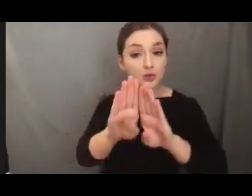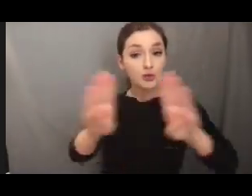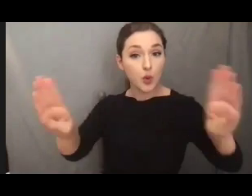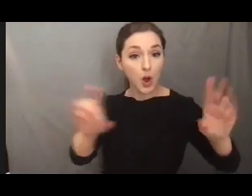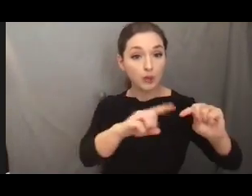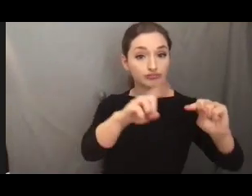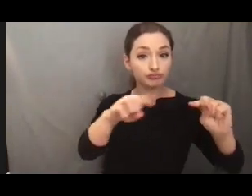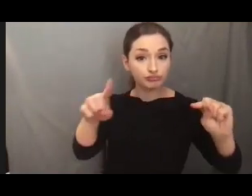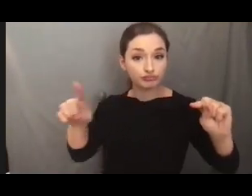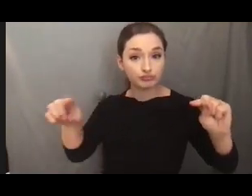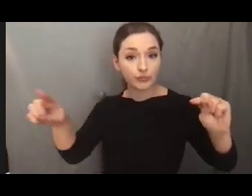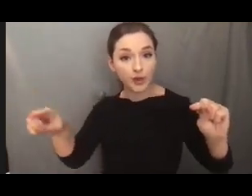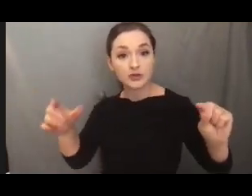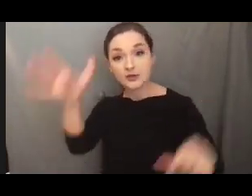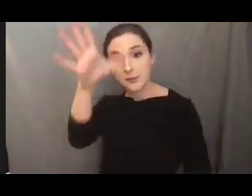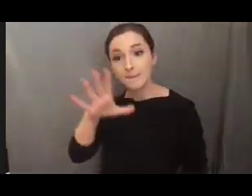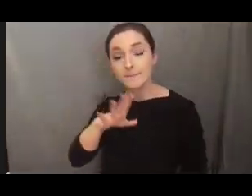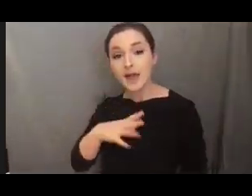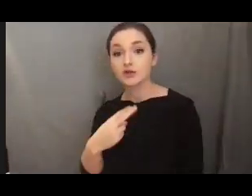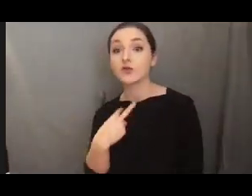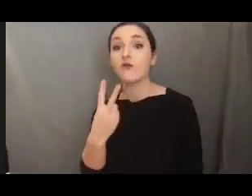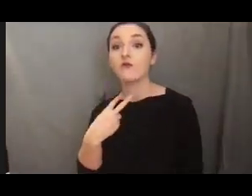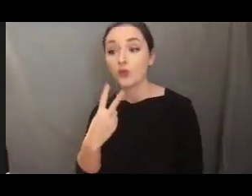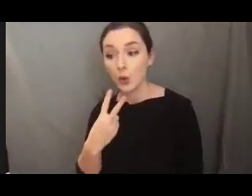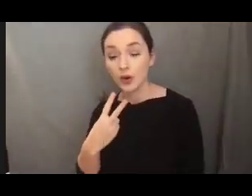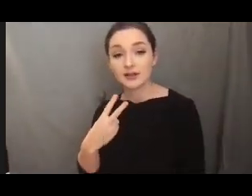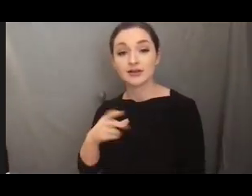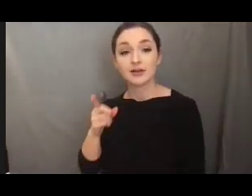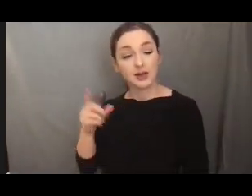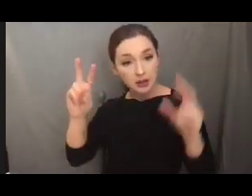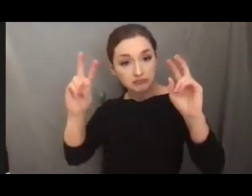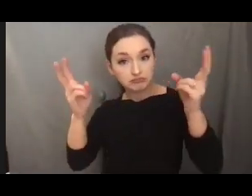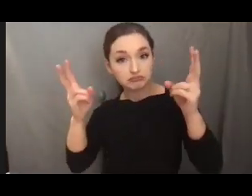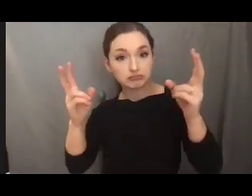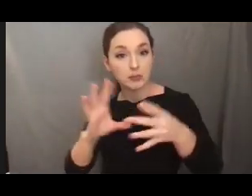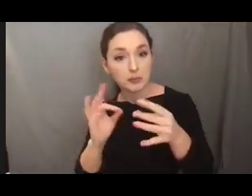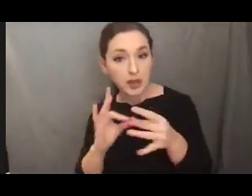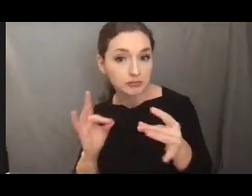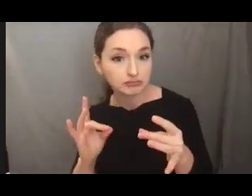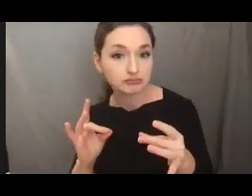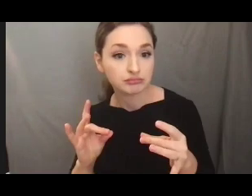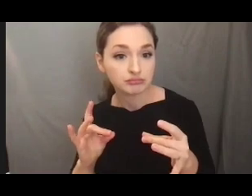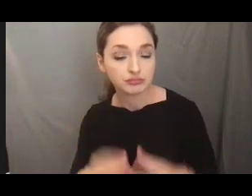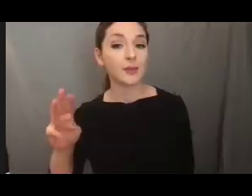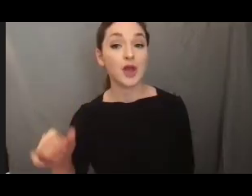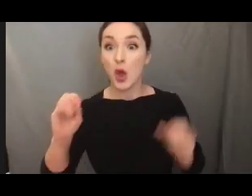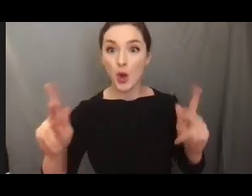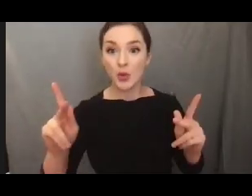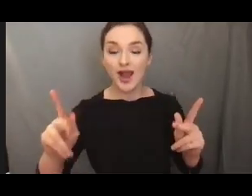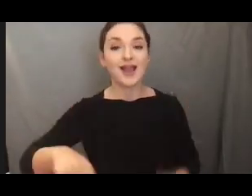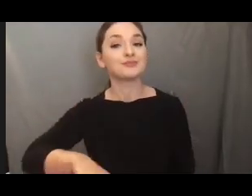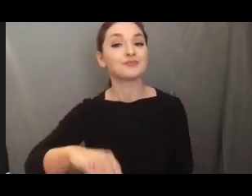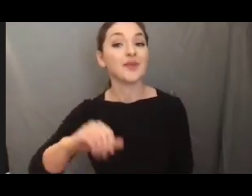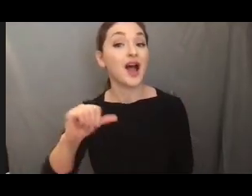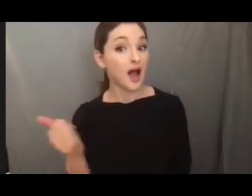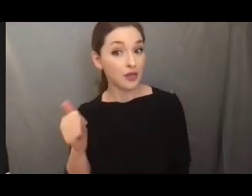Are you I'm serious? serious, yeah. So like on an earthquake seismic ground, that's what Right. it is. It's the bathroom, you guys. All right,